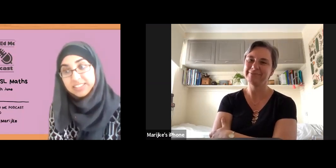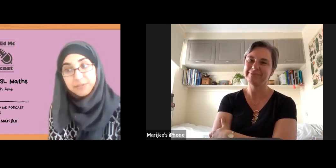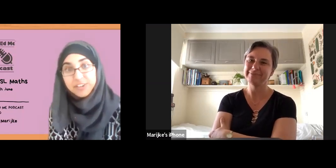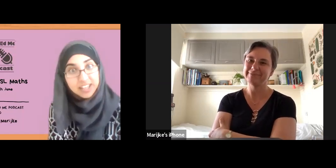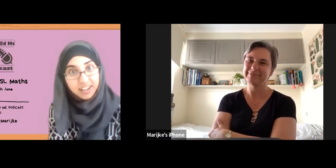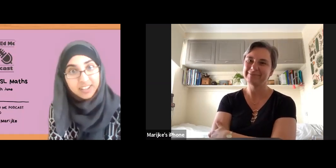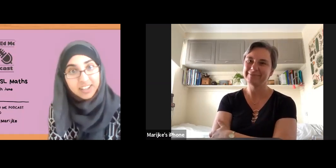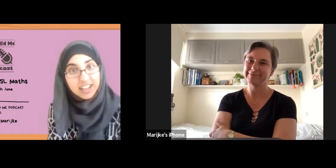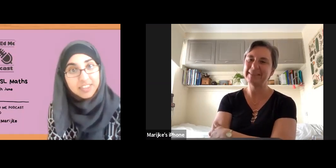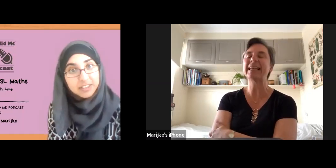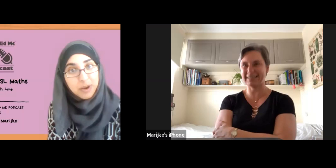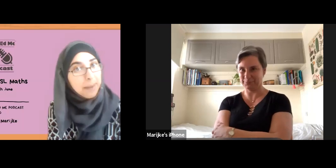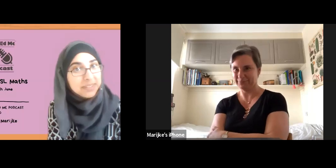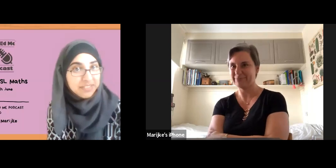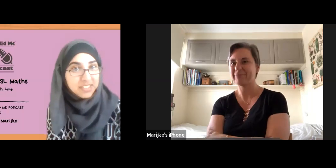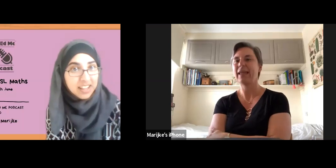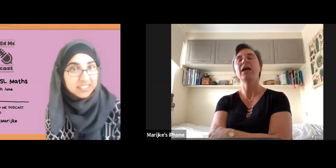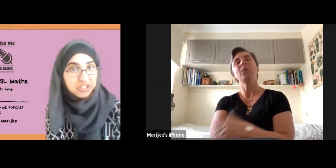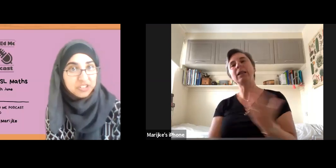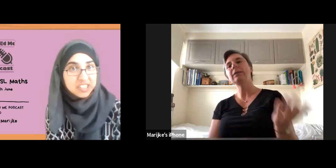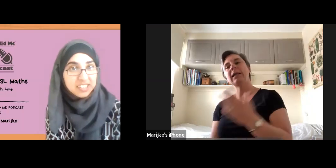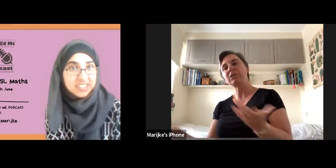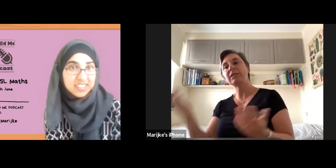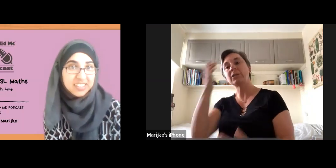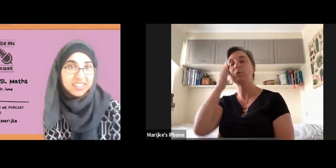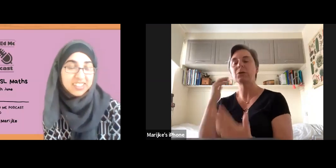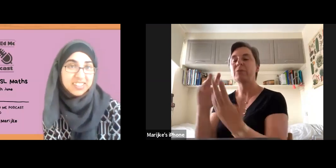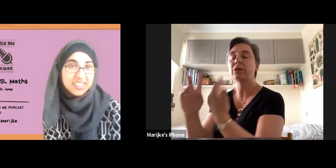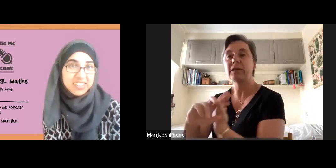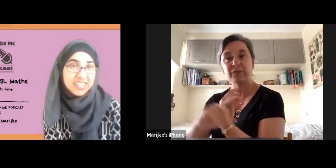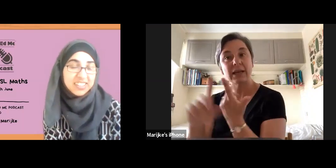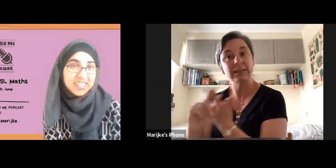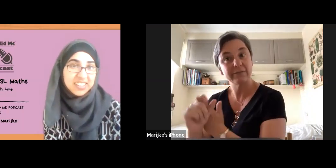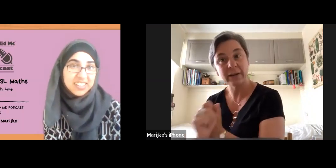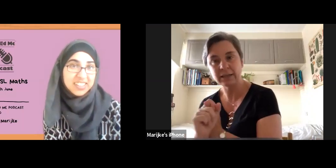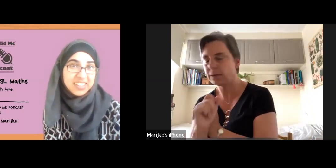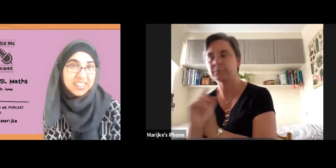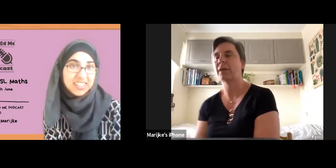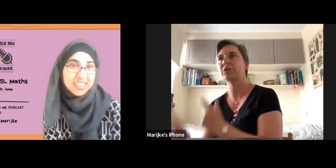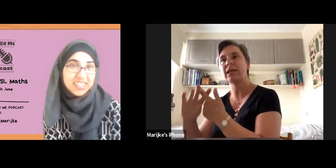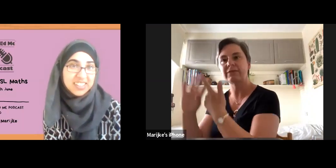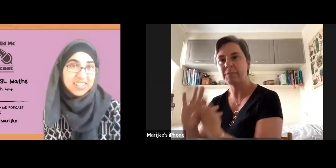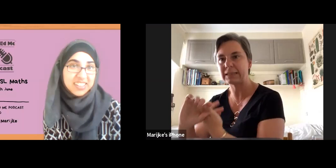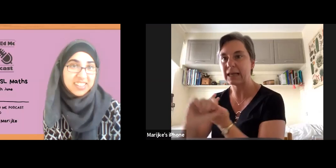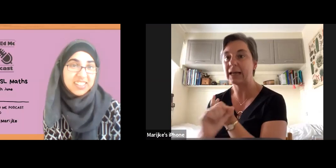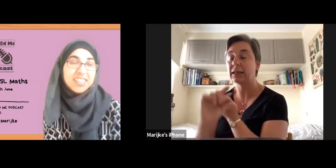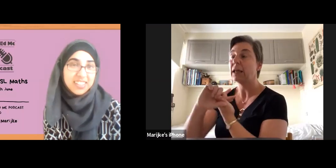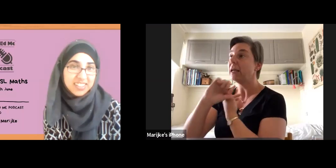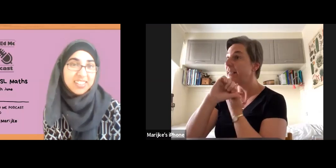for a year, and then what happened after that? Then I was in school, so I was covering for science and for English, for science and for maths, and